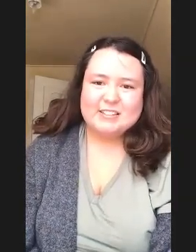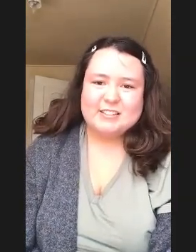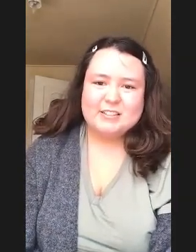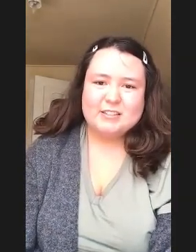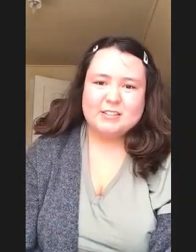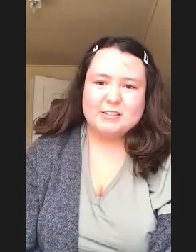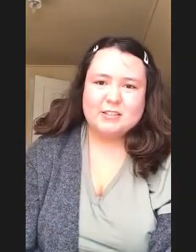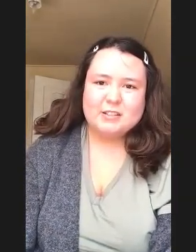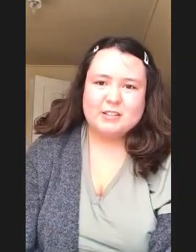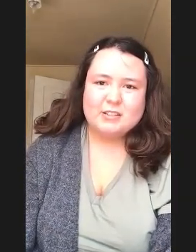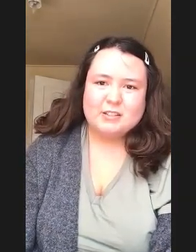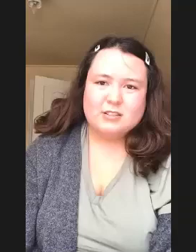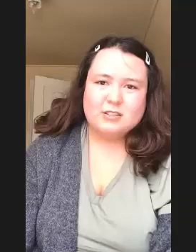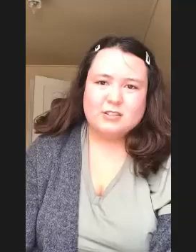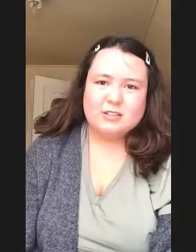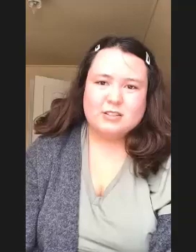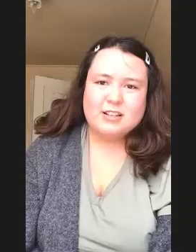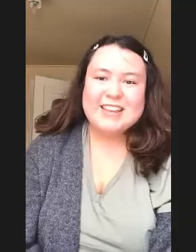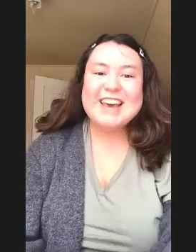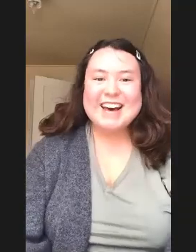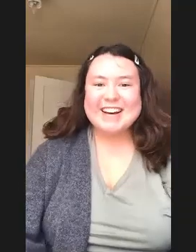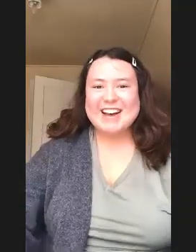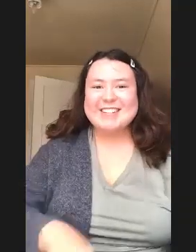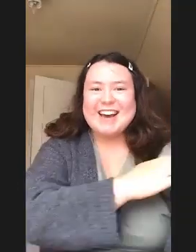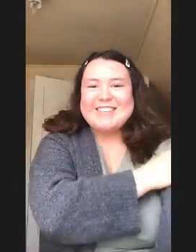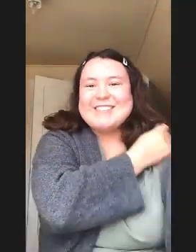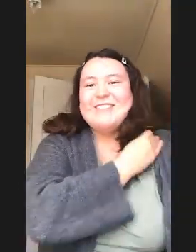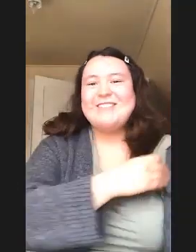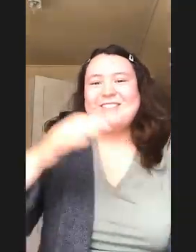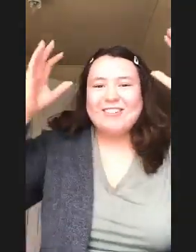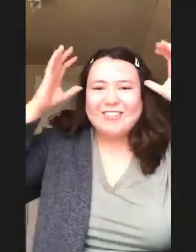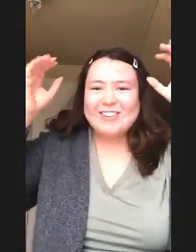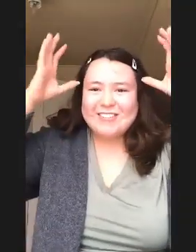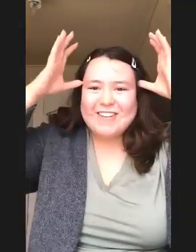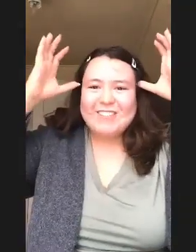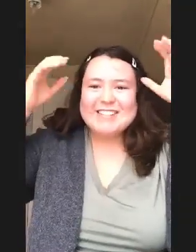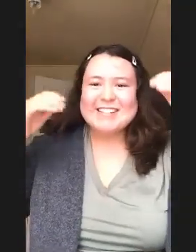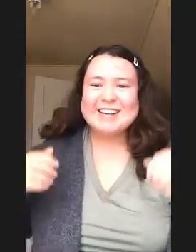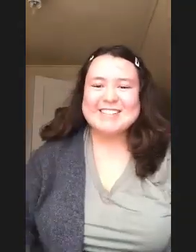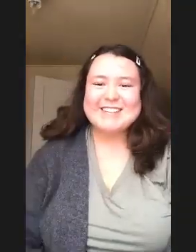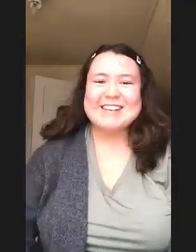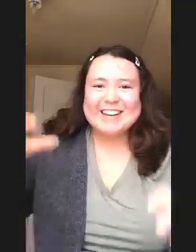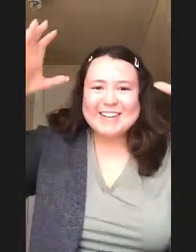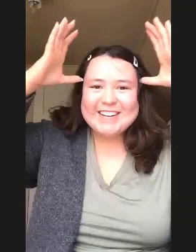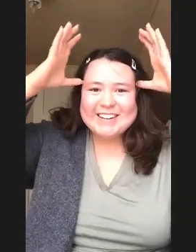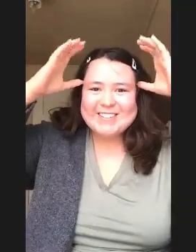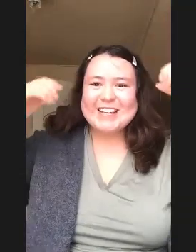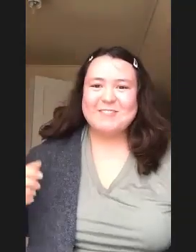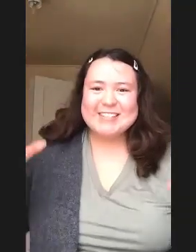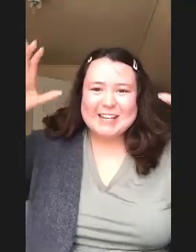Awesome. Do you know any animals? Yeah, actually, when we were going through the family signs, I was like, don't get it mixed up